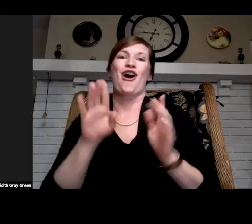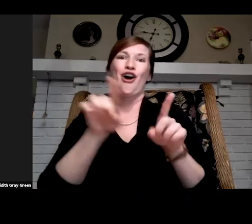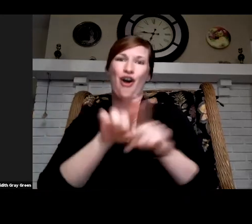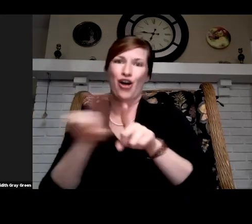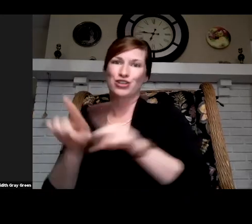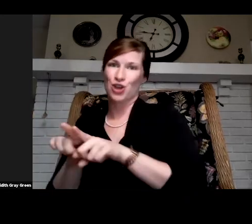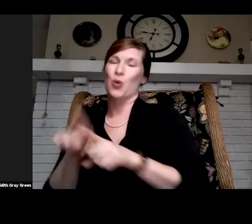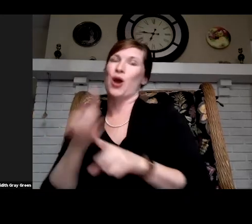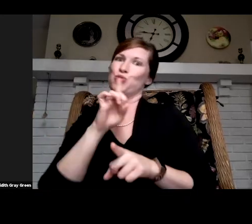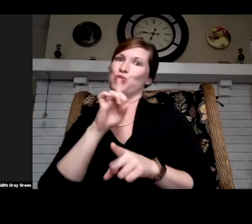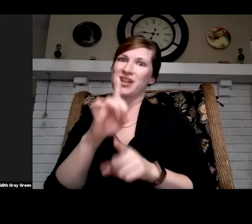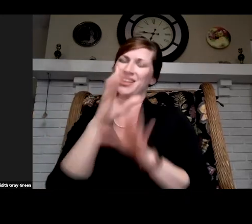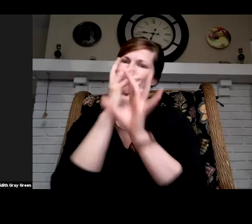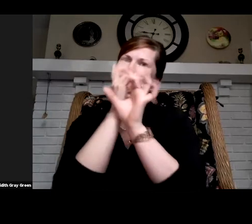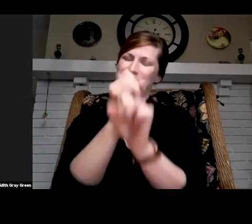about that piece this evening.